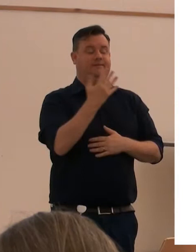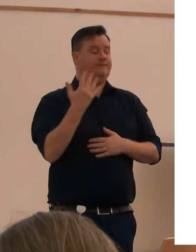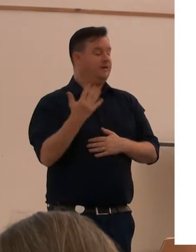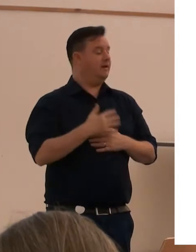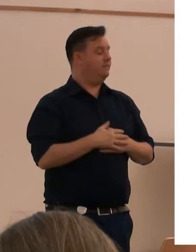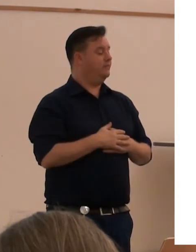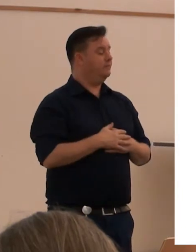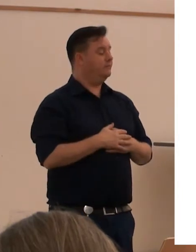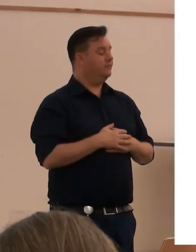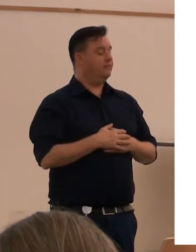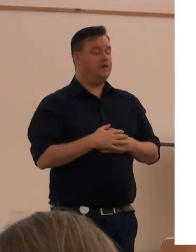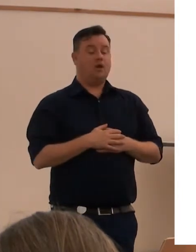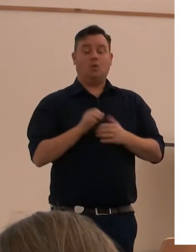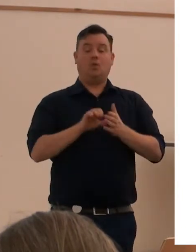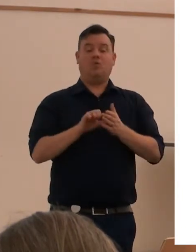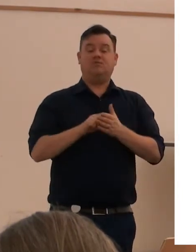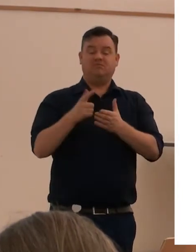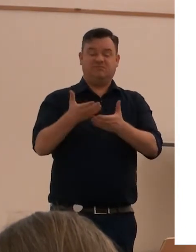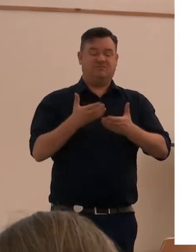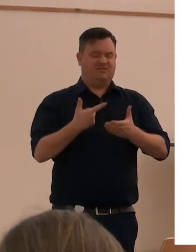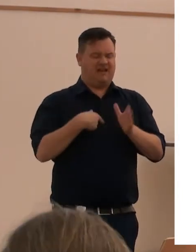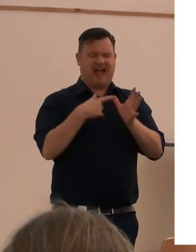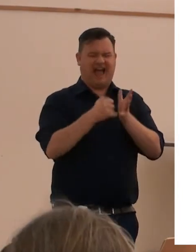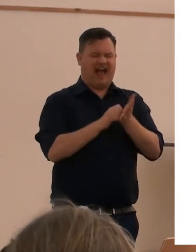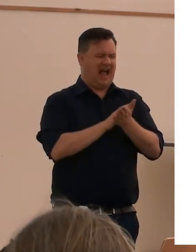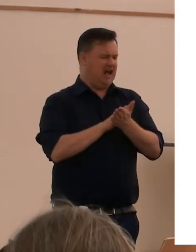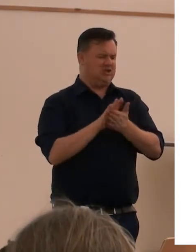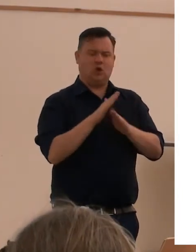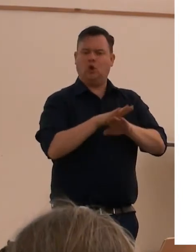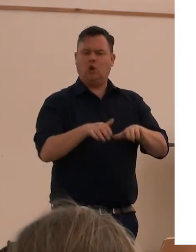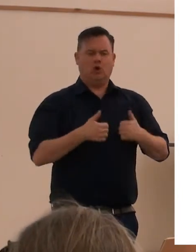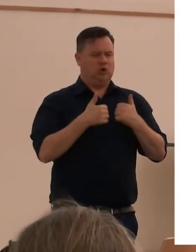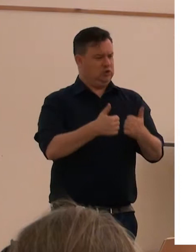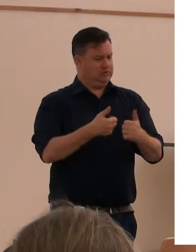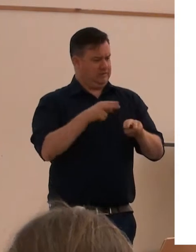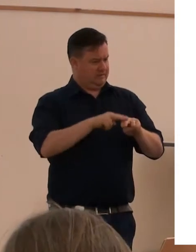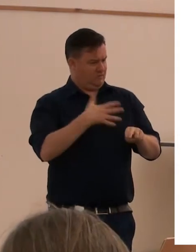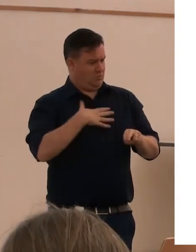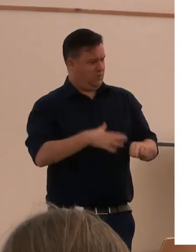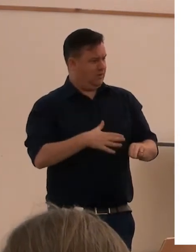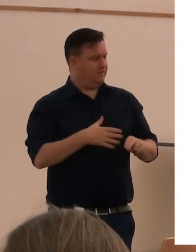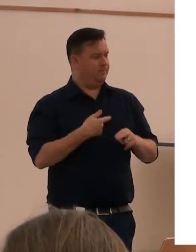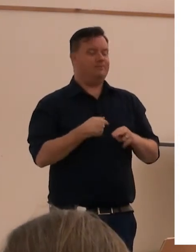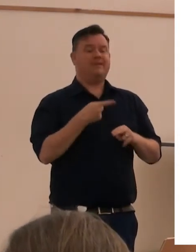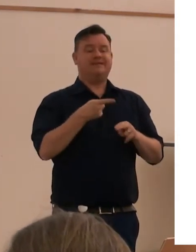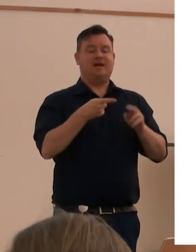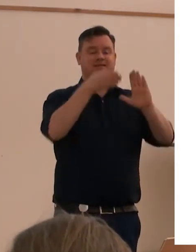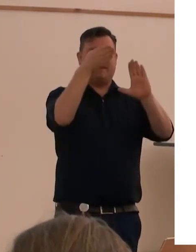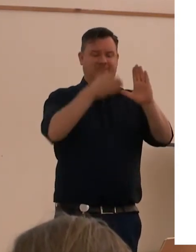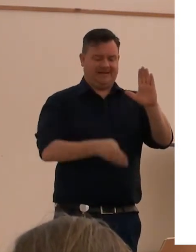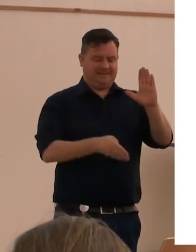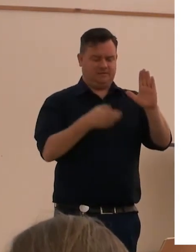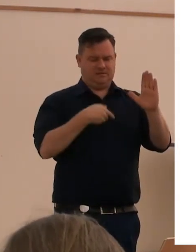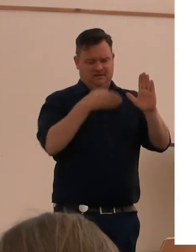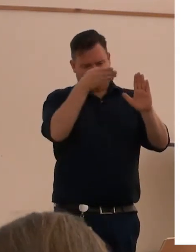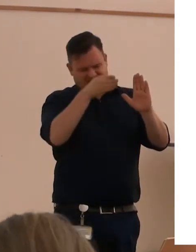turn gave this and said, this piece of ash is not good, it's got a shape in it. I don't know whether you want it. So it changed the slit in the wood,